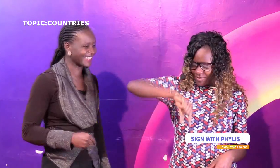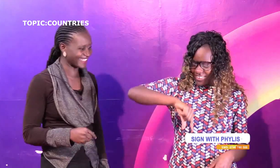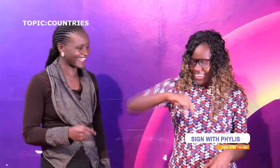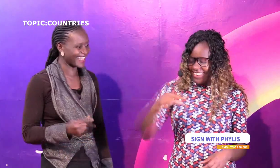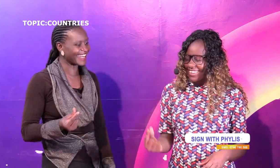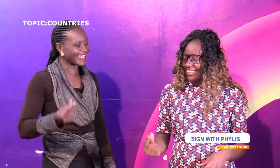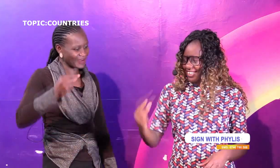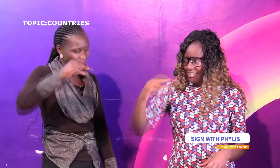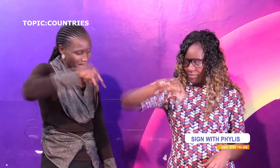Bulgaria.